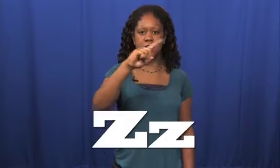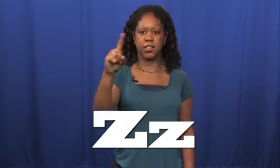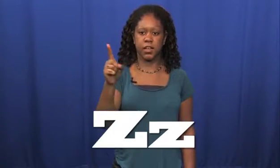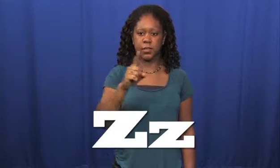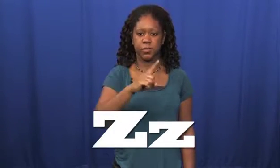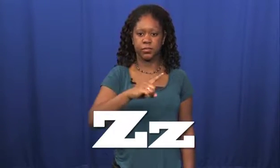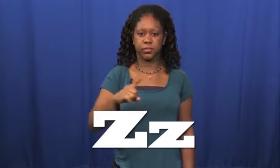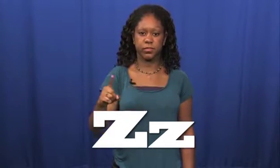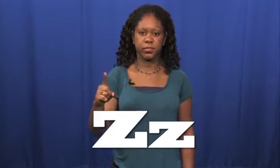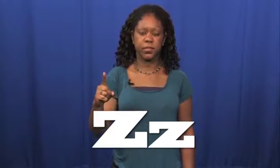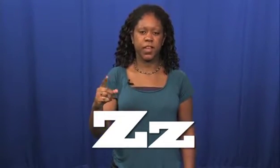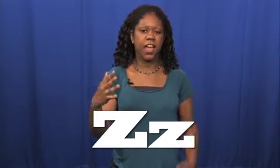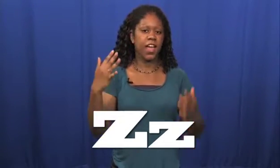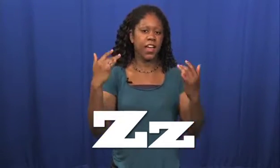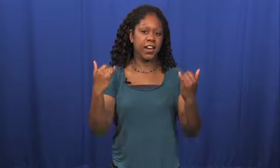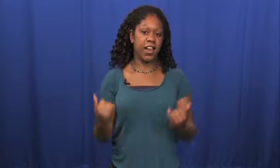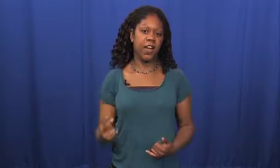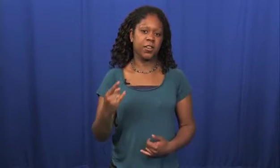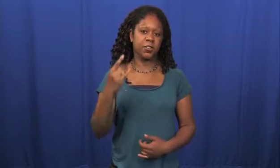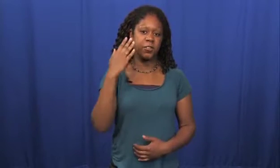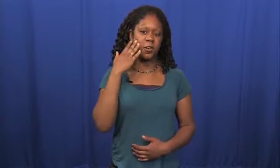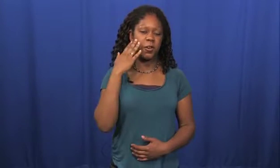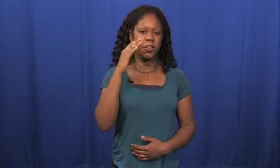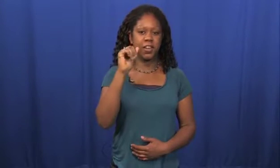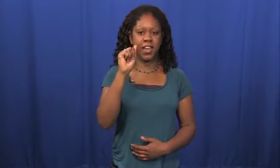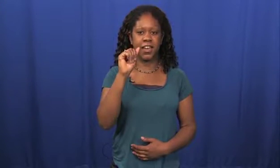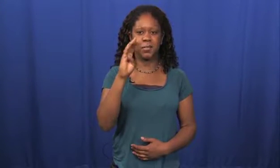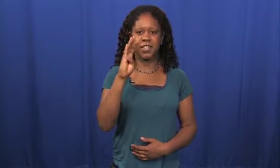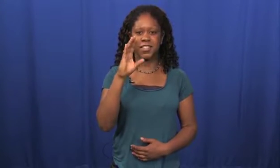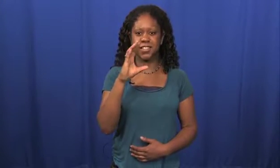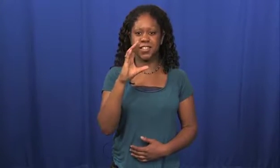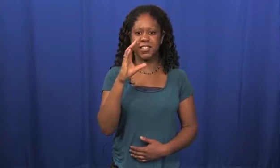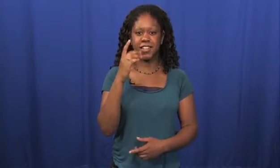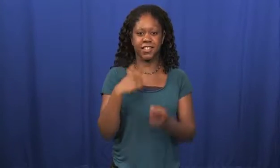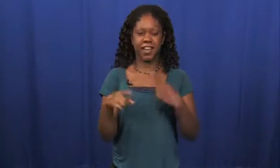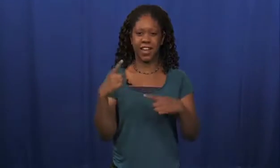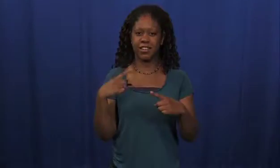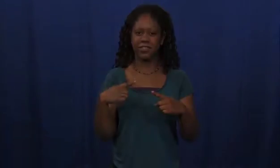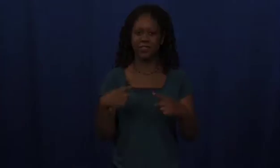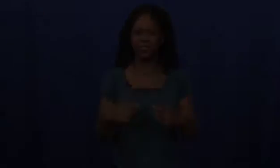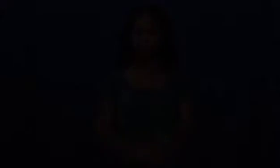Z. And now you know your ABCs and sign.